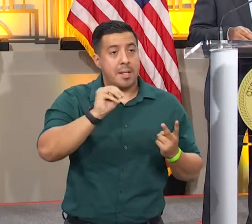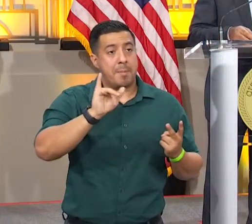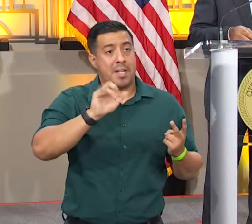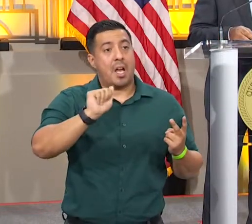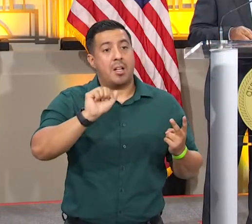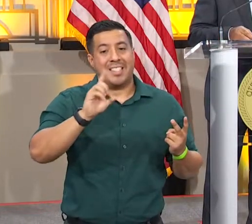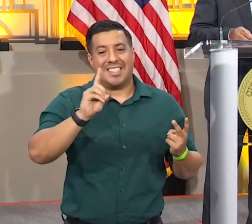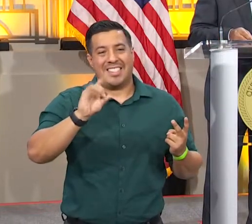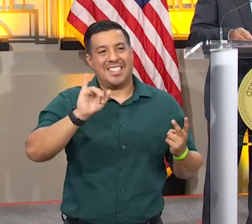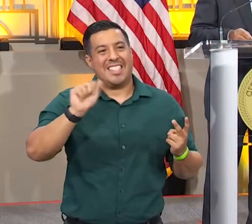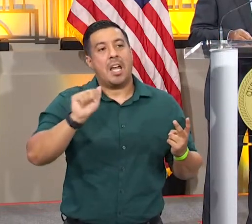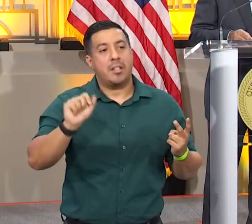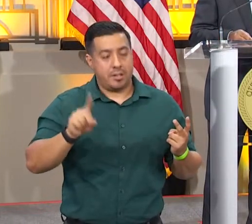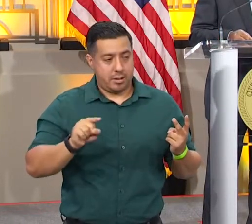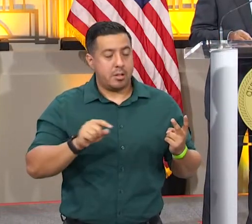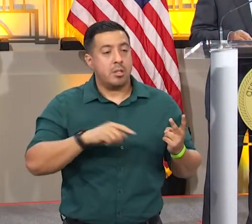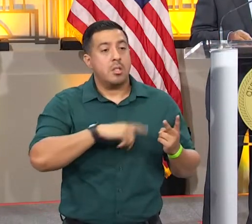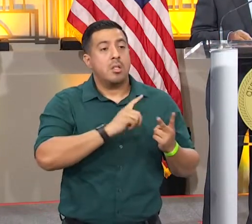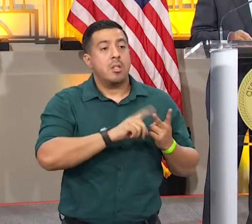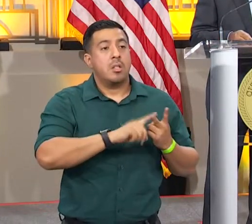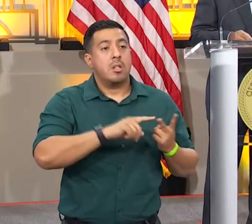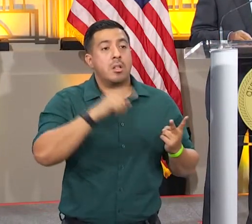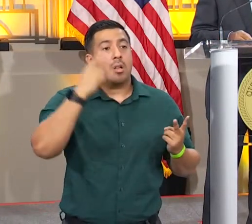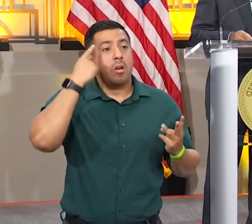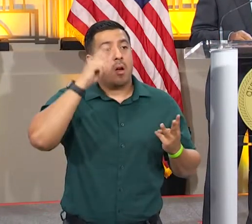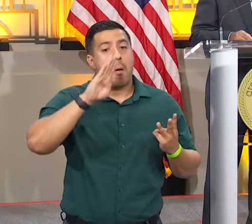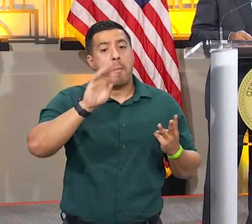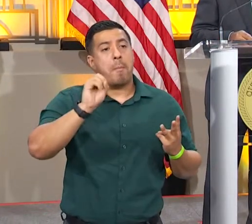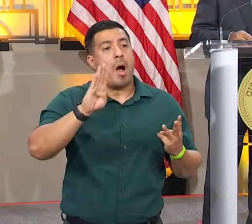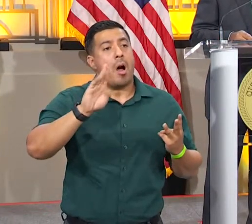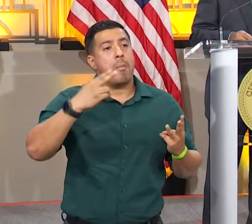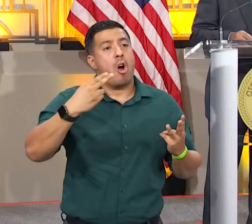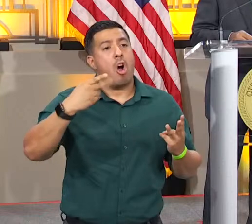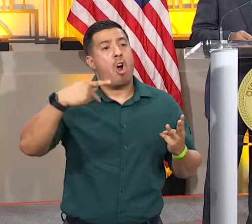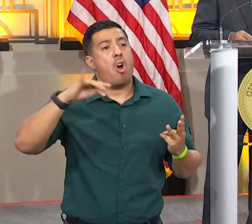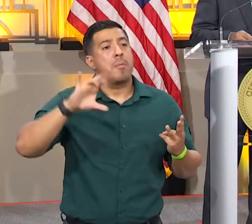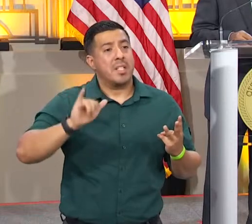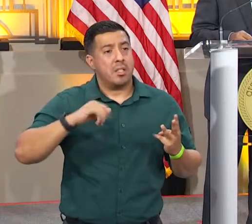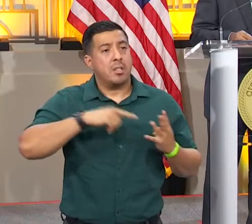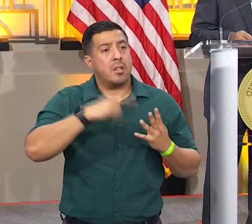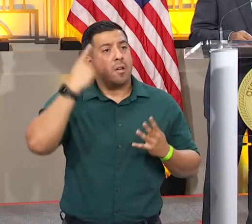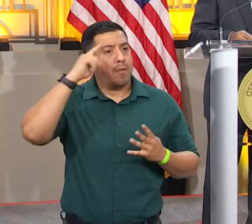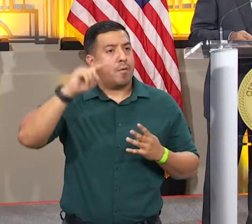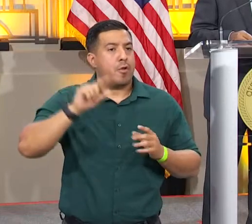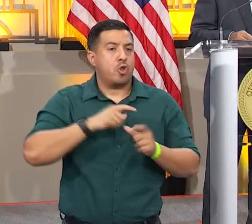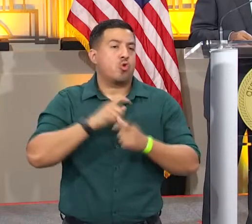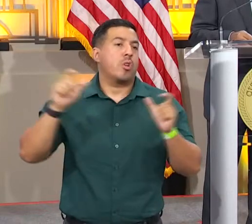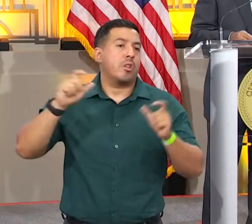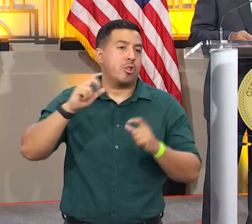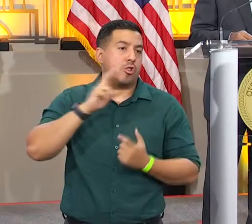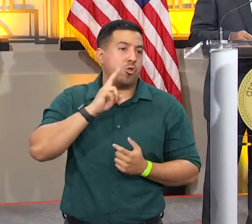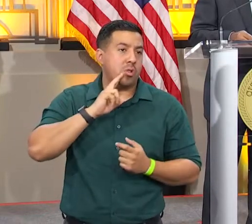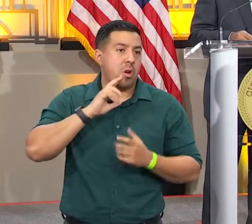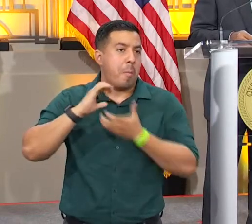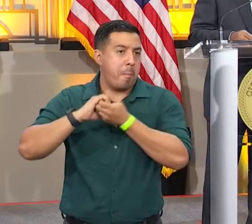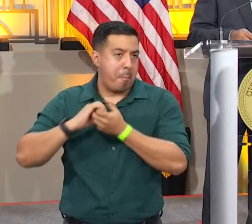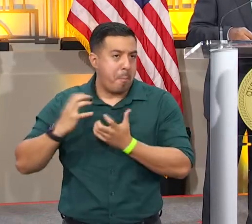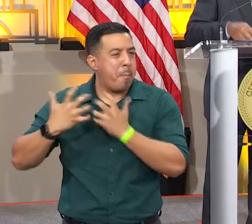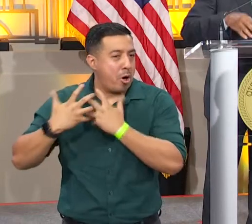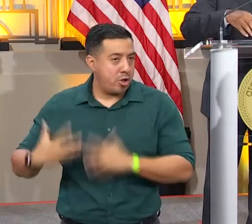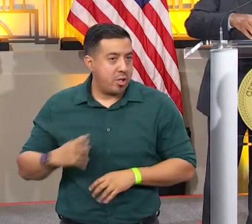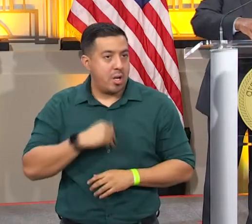Houston Airport's Director of Aviation, Bob Harvey, President and CEO of the Greater Houston Partnership, and Bob